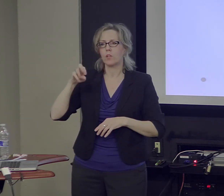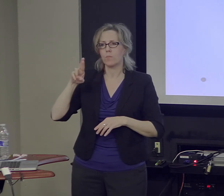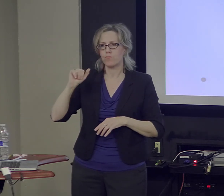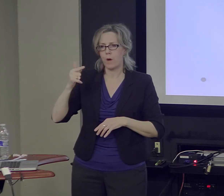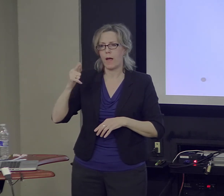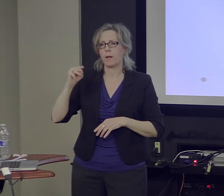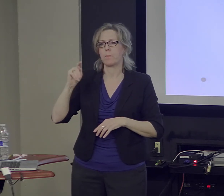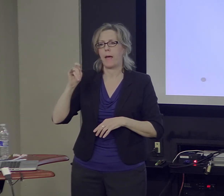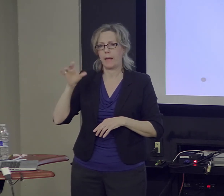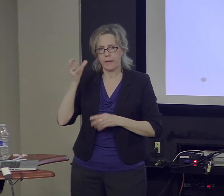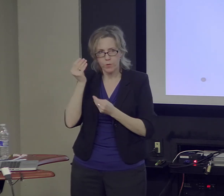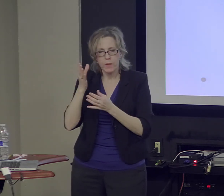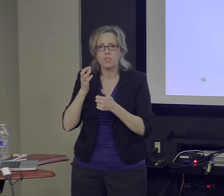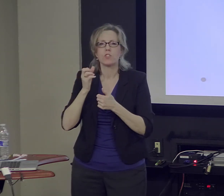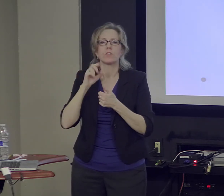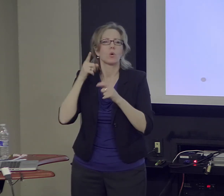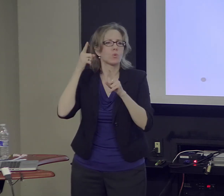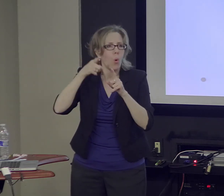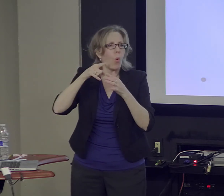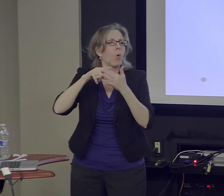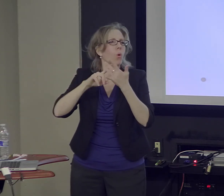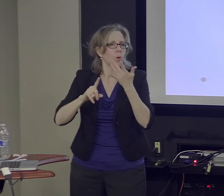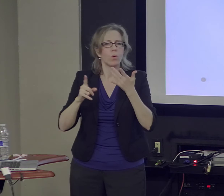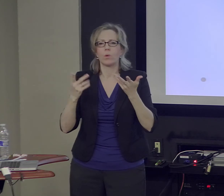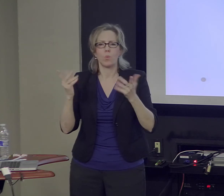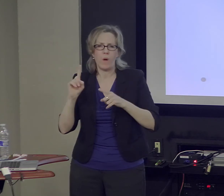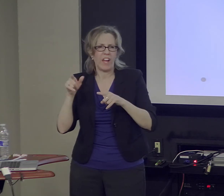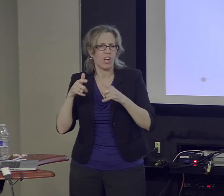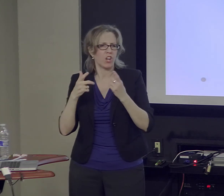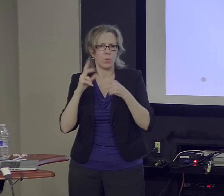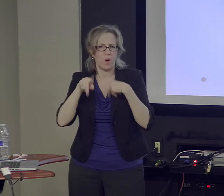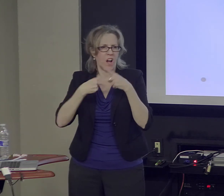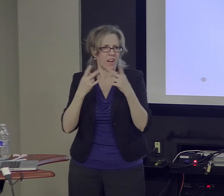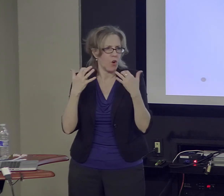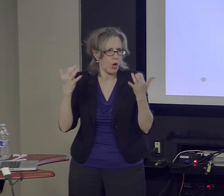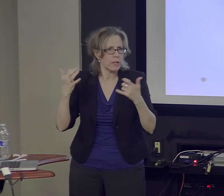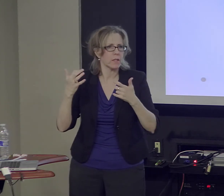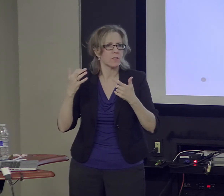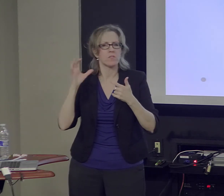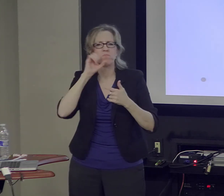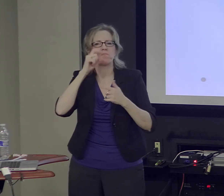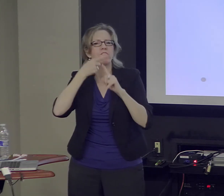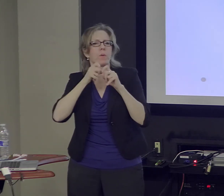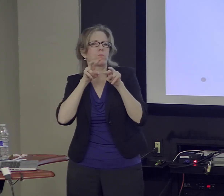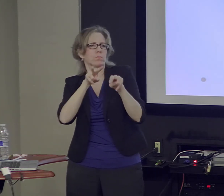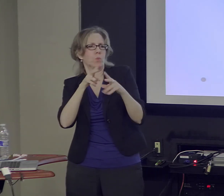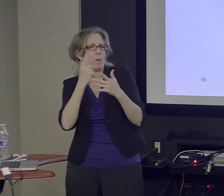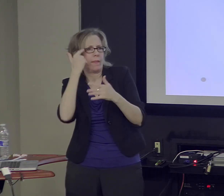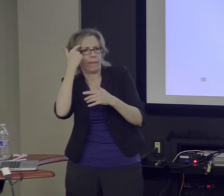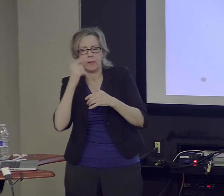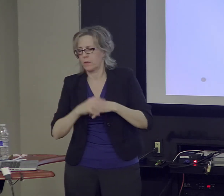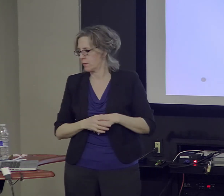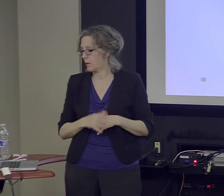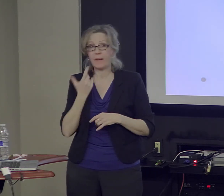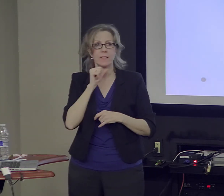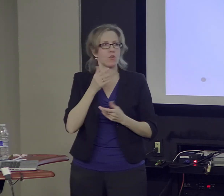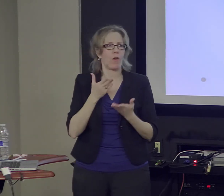Then I had some pragmatic questions or information that I was asking, like what type of audience did they think that